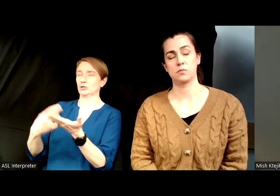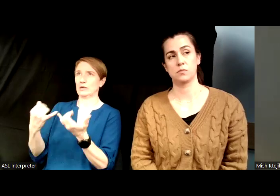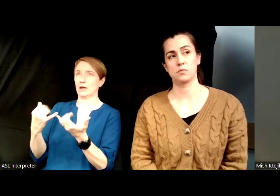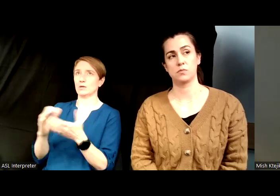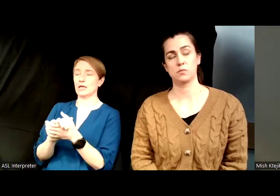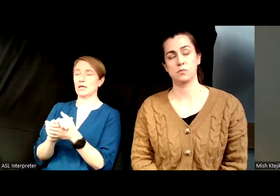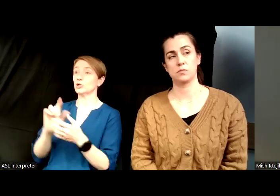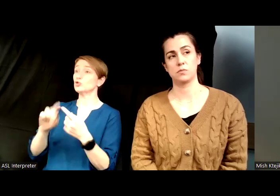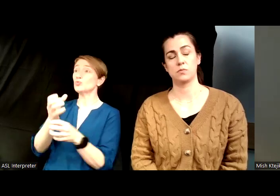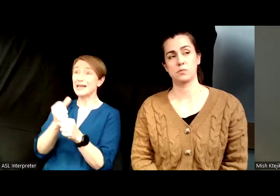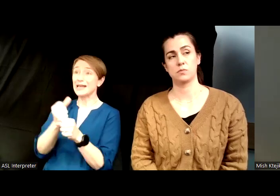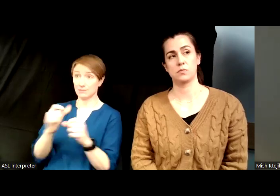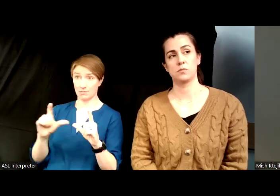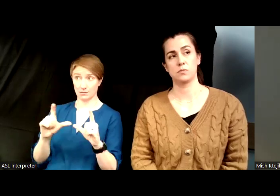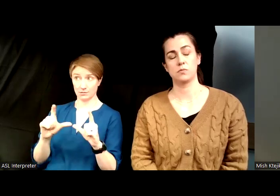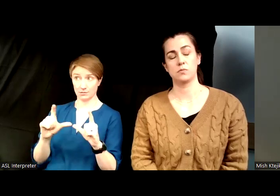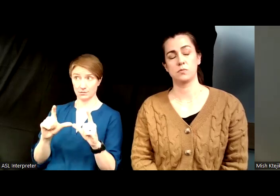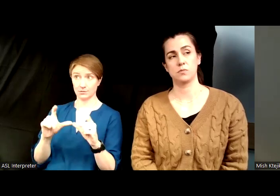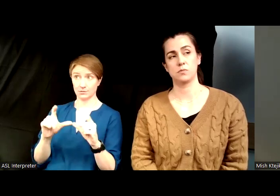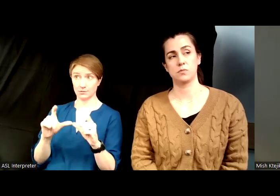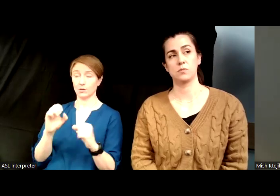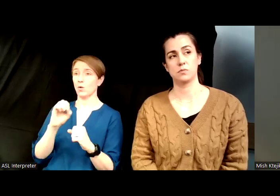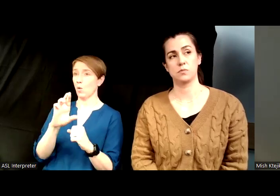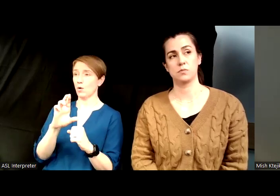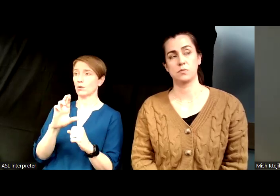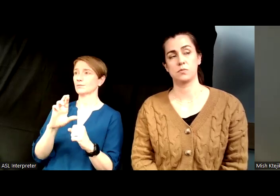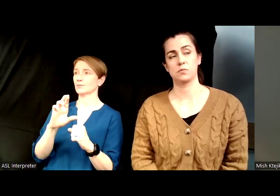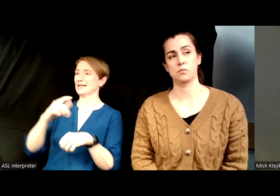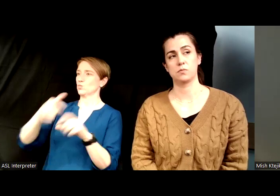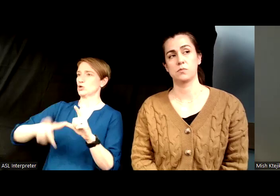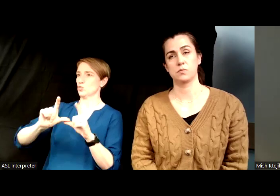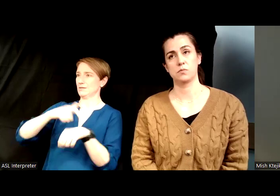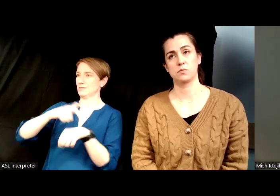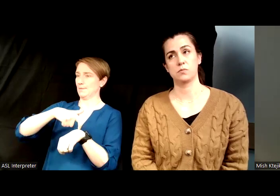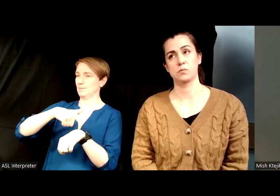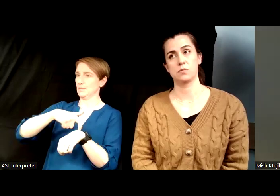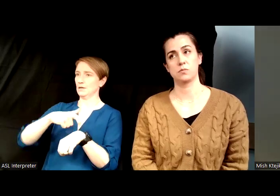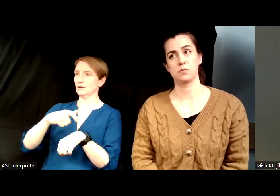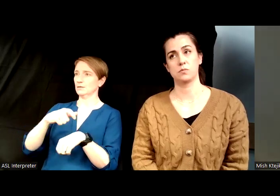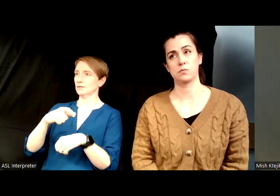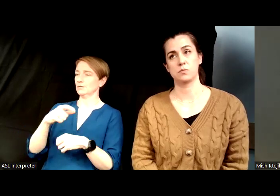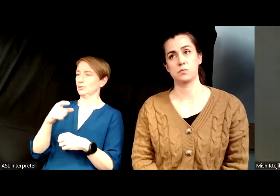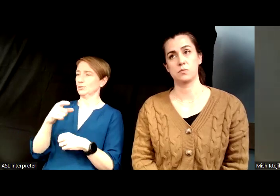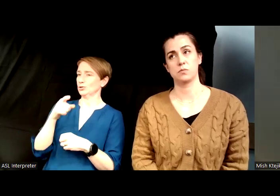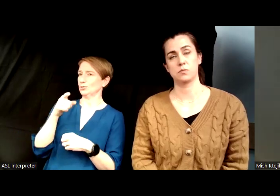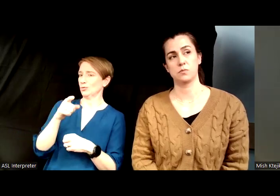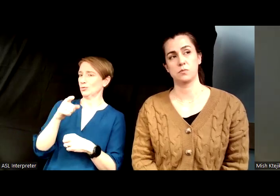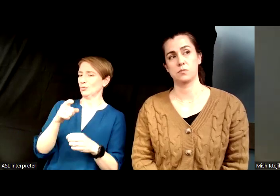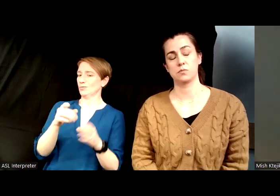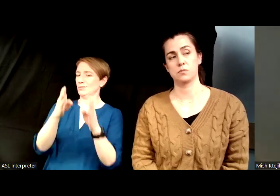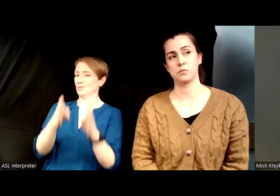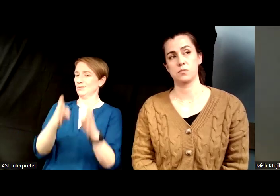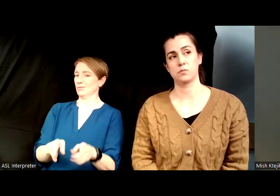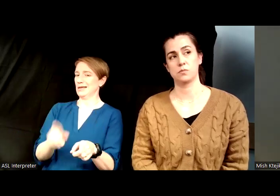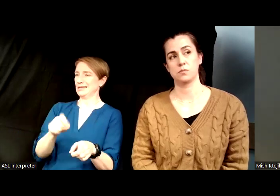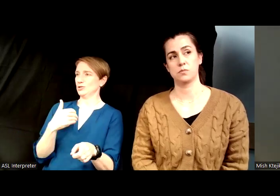a license or on renewal, you need to have a particular